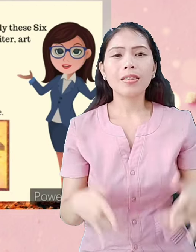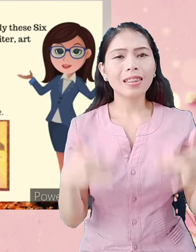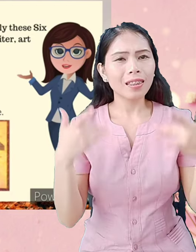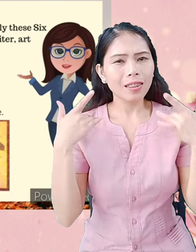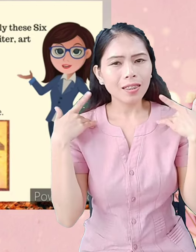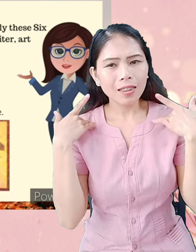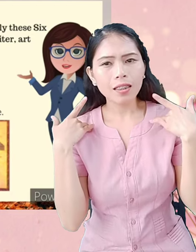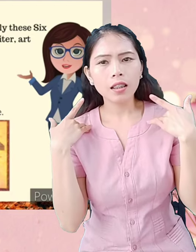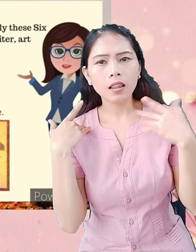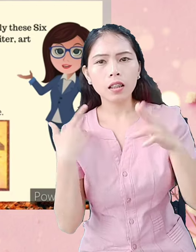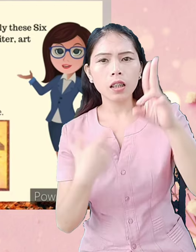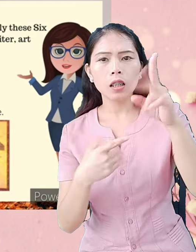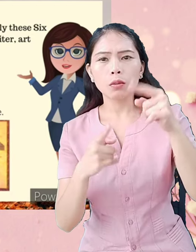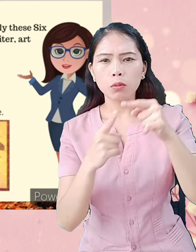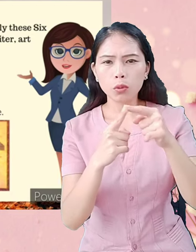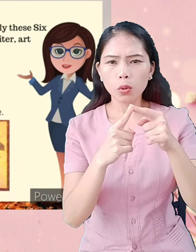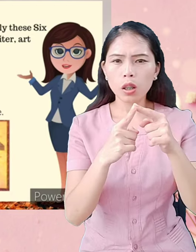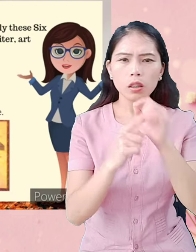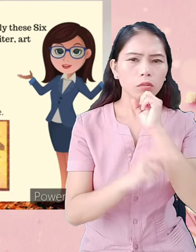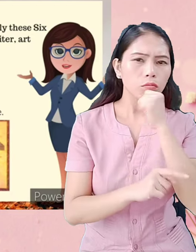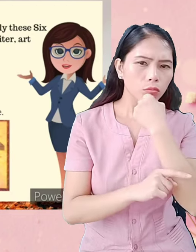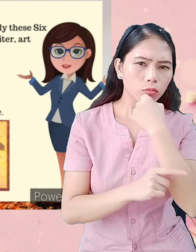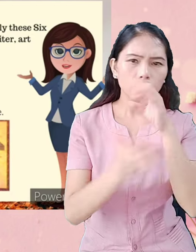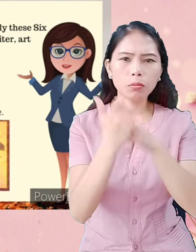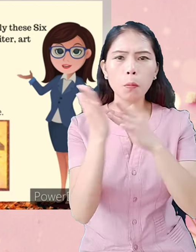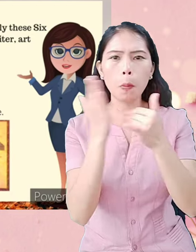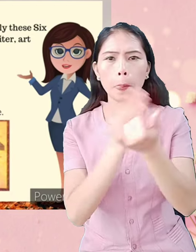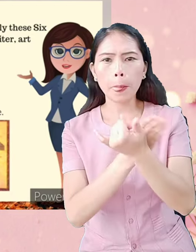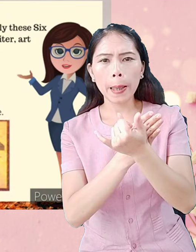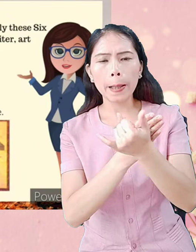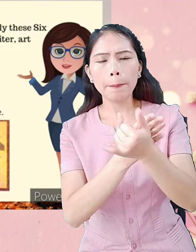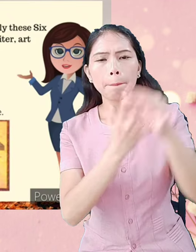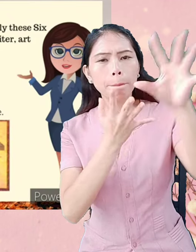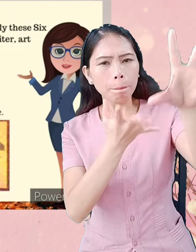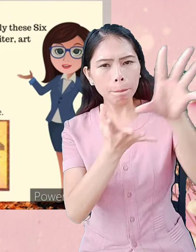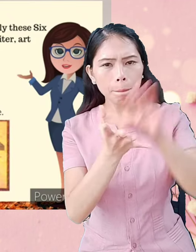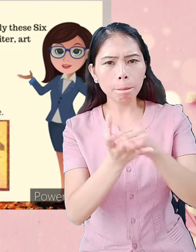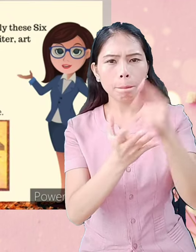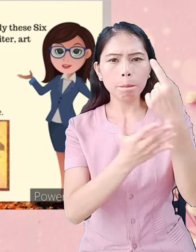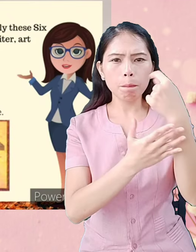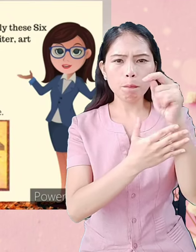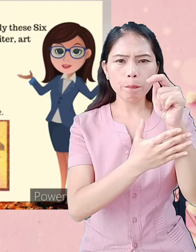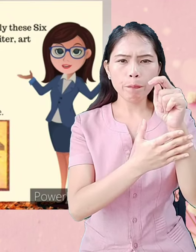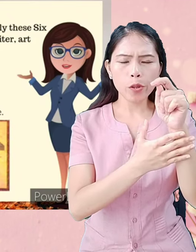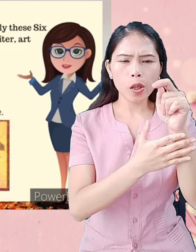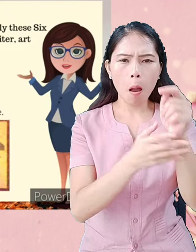Number 5, live up to the tradition by copying the master artwork.